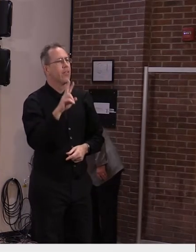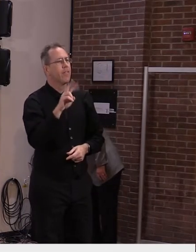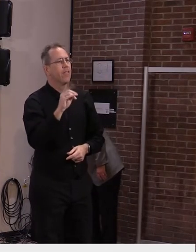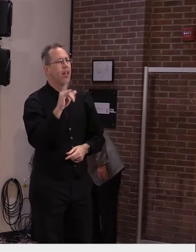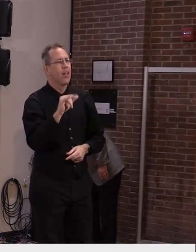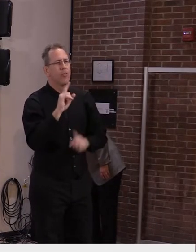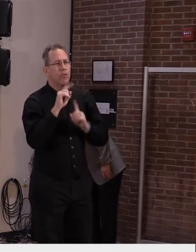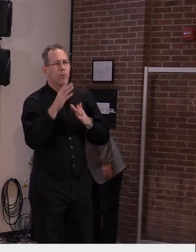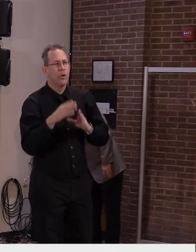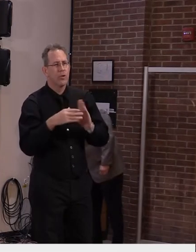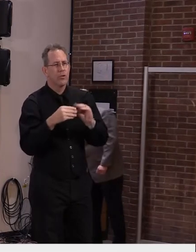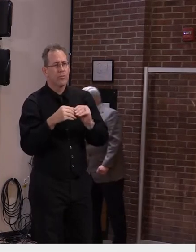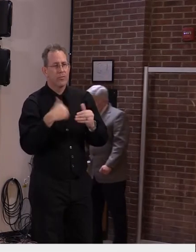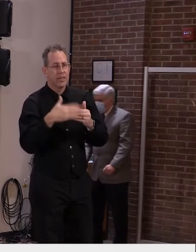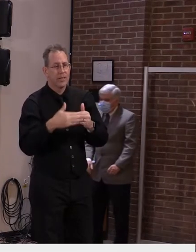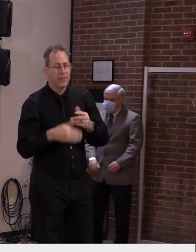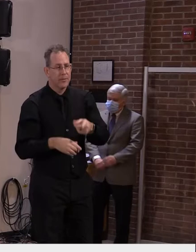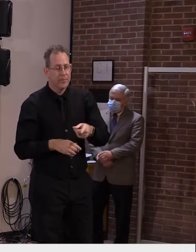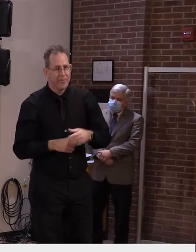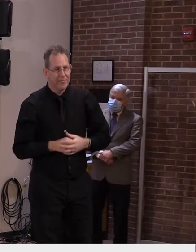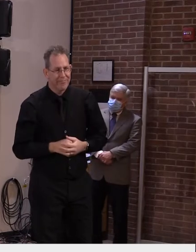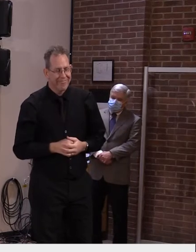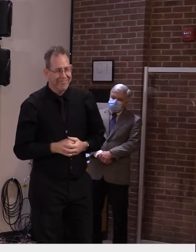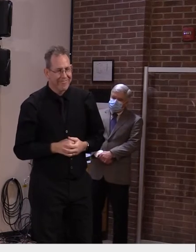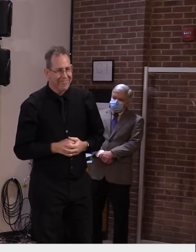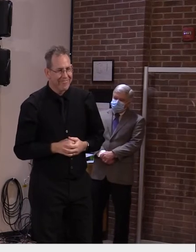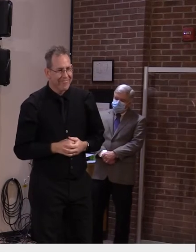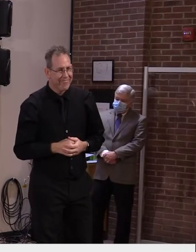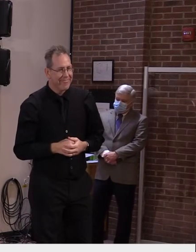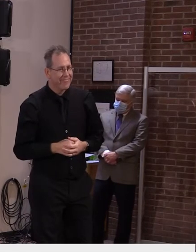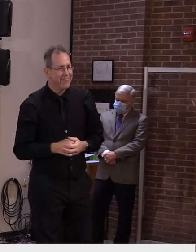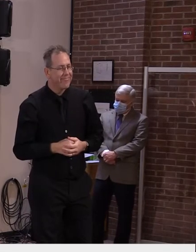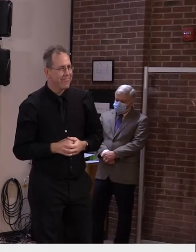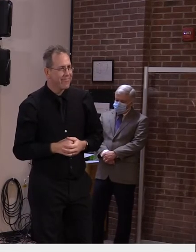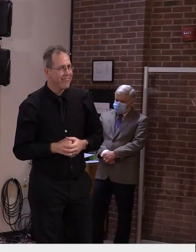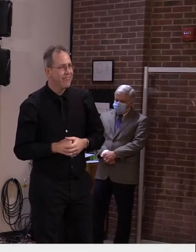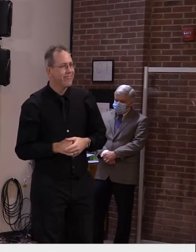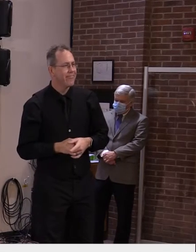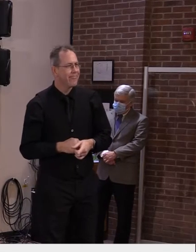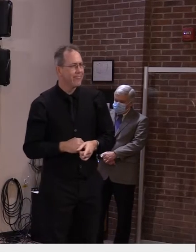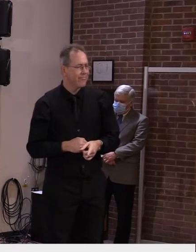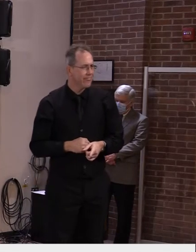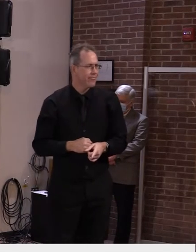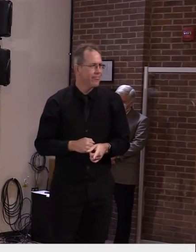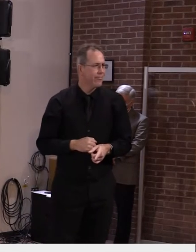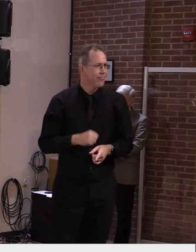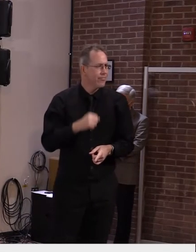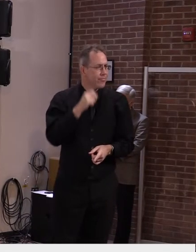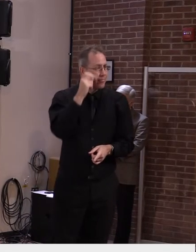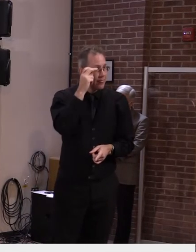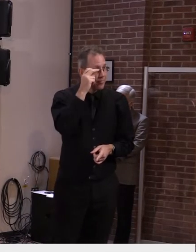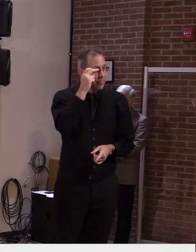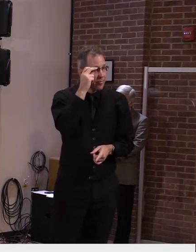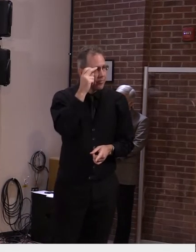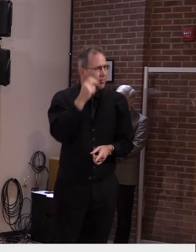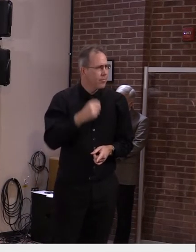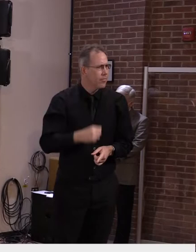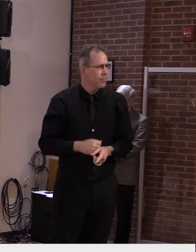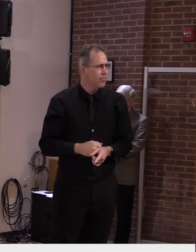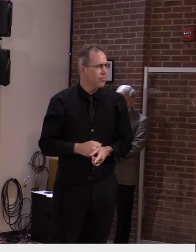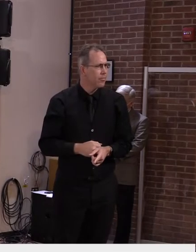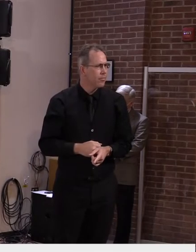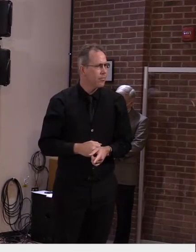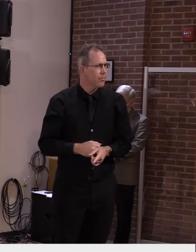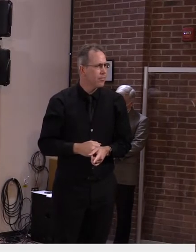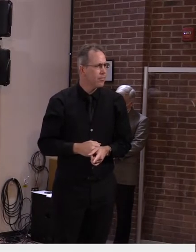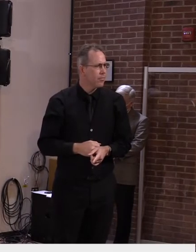That's it for me. Good afternoon. We're hearing a lot of concern from people in our community who cannot leave their jobs to get a PCR test or LAMP test or even